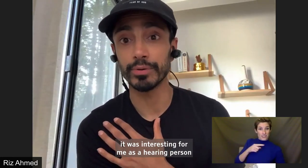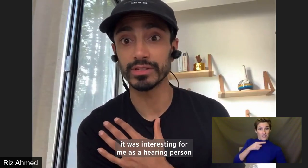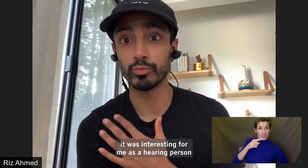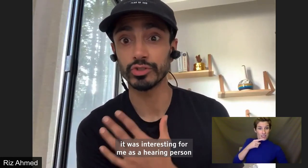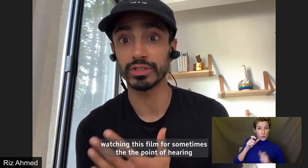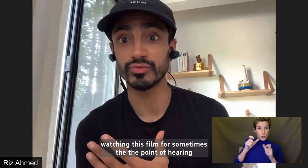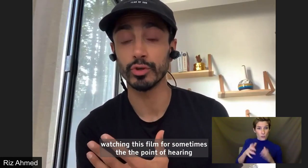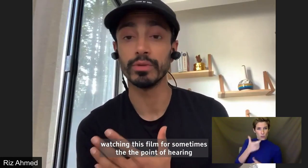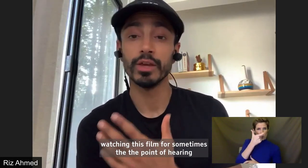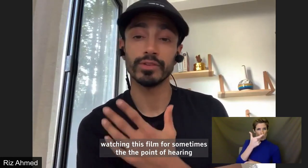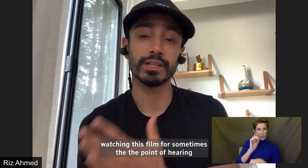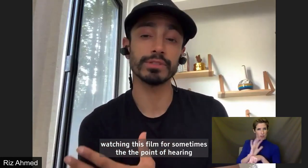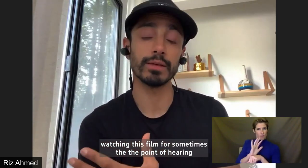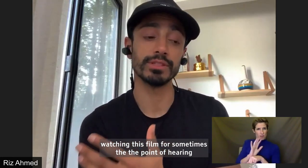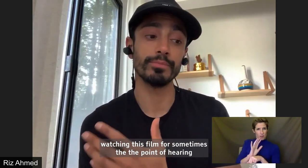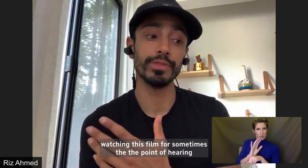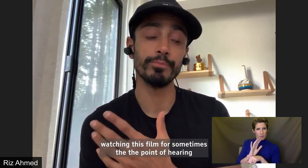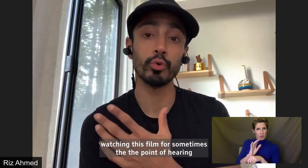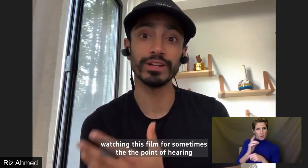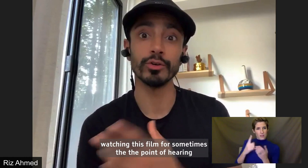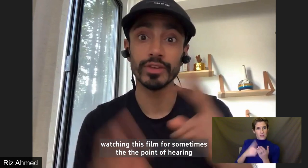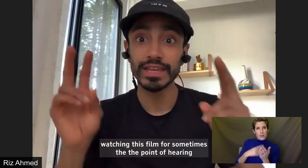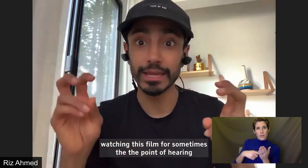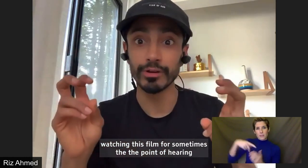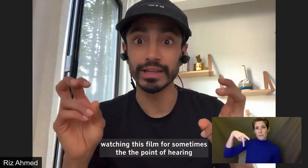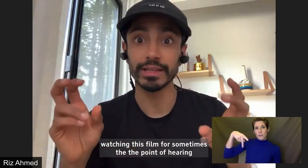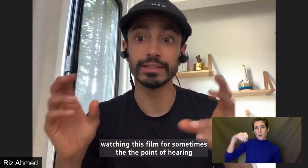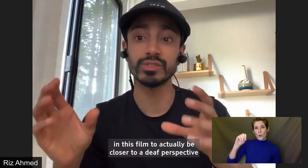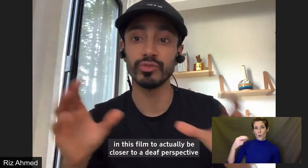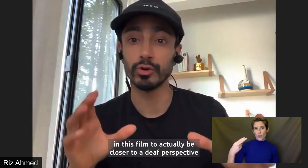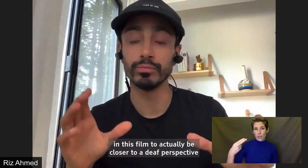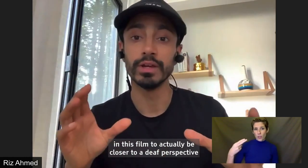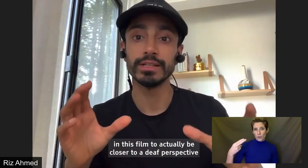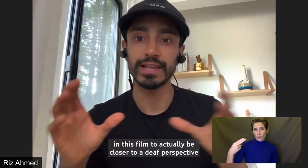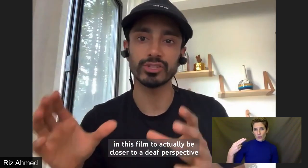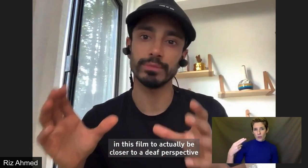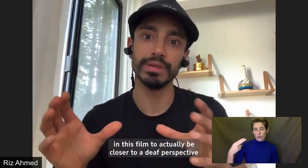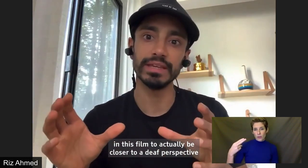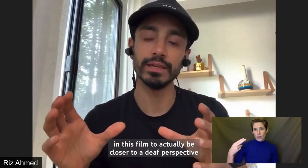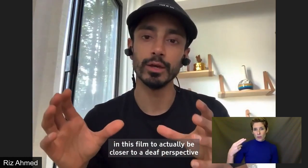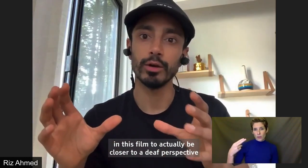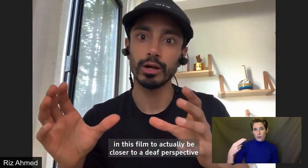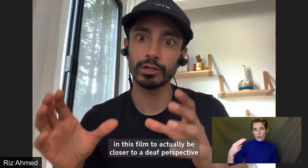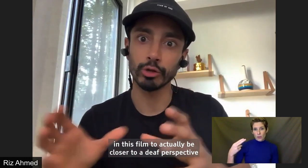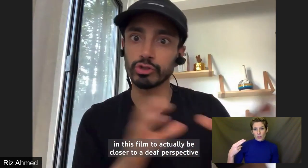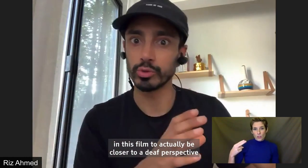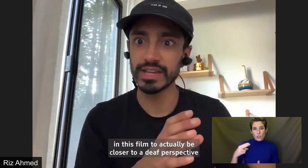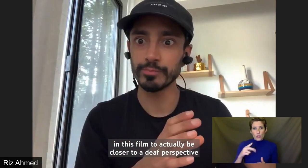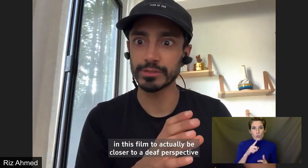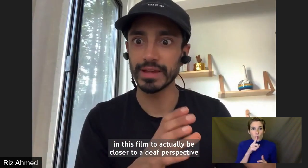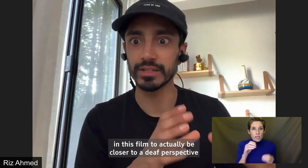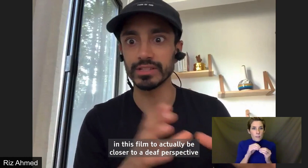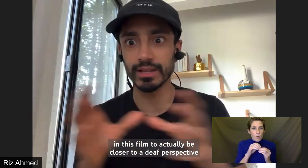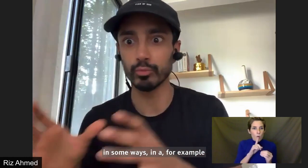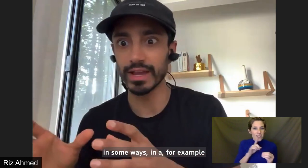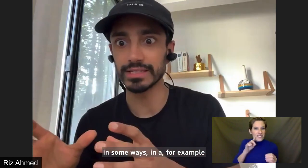as a hearing person watching this film, for sometimes the point of hearing in this film to actually be closer to a